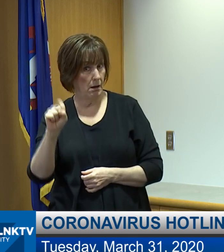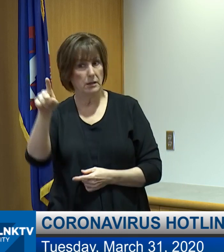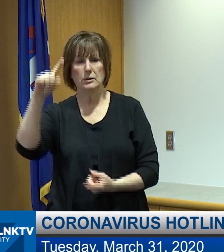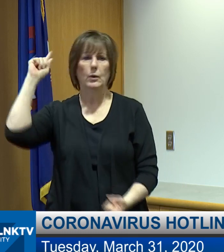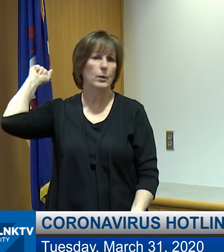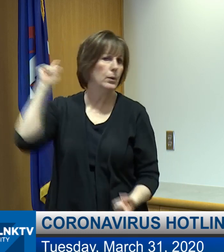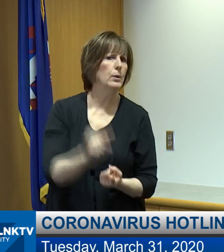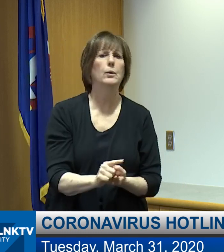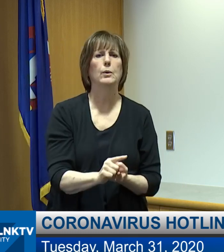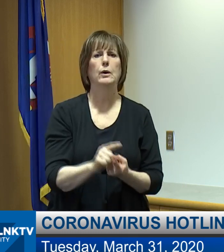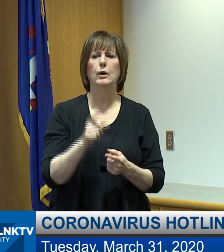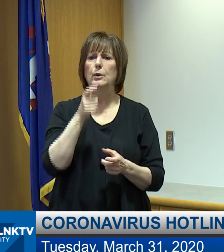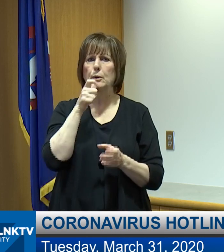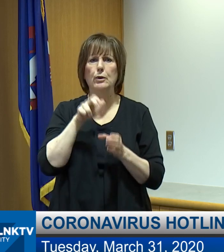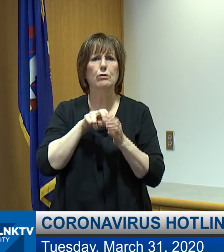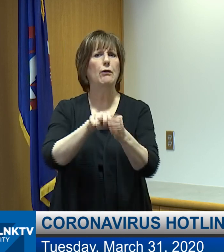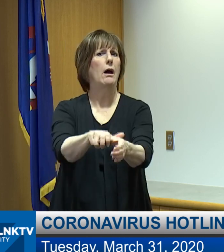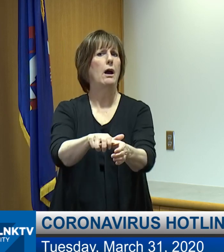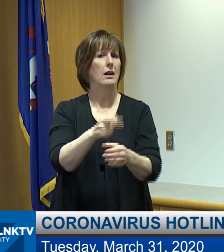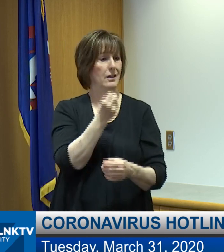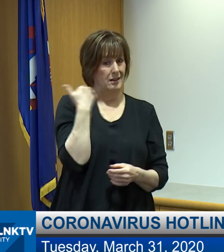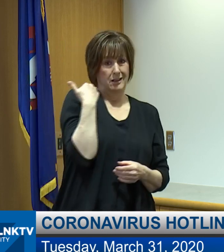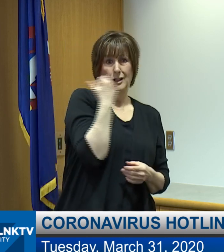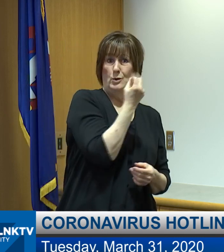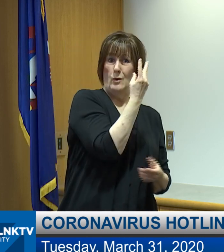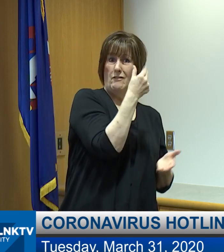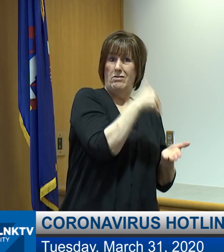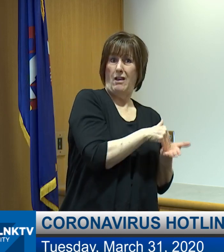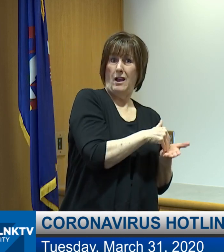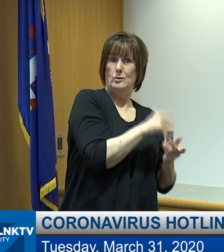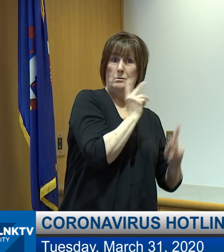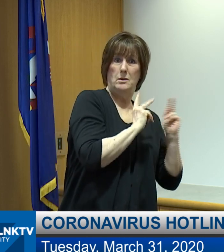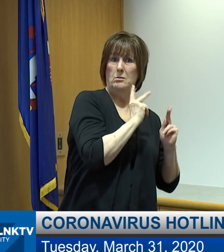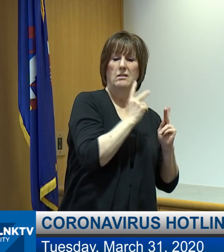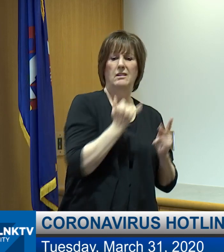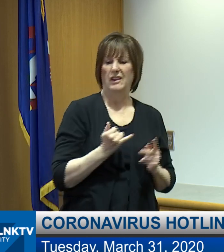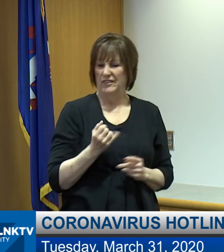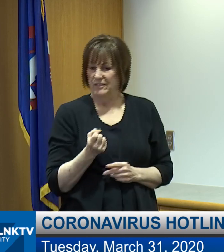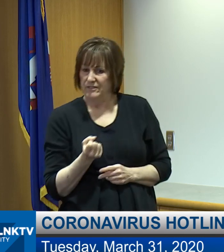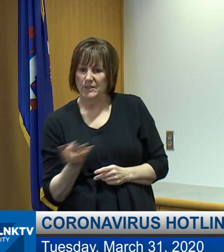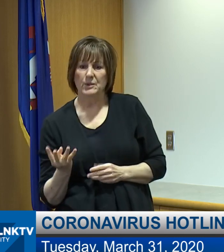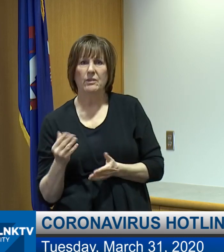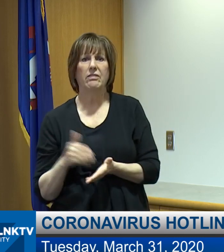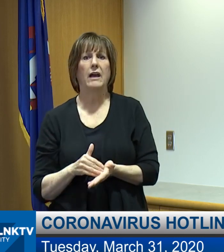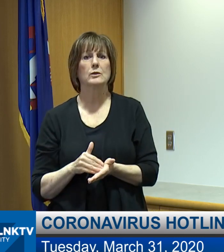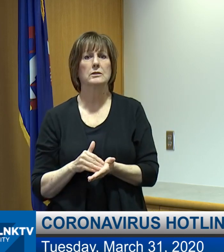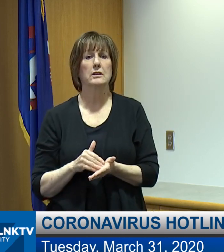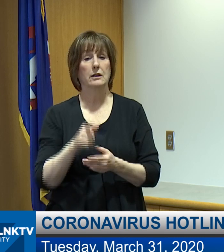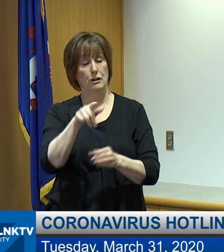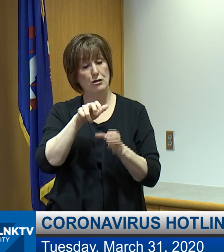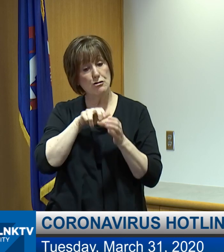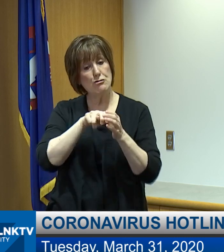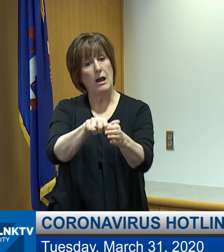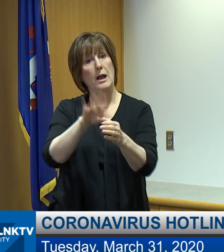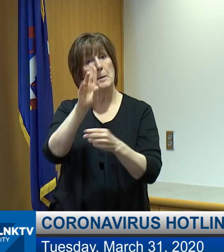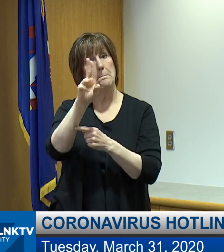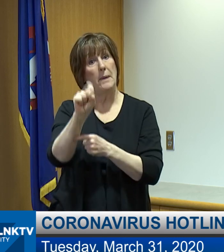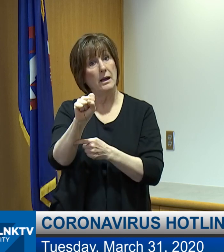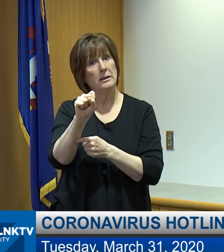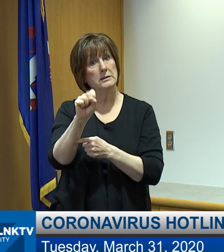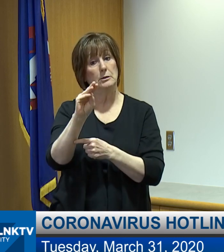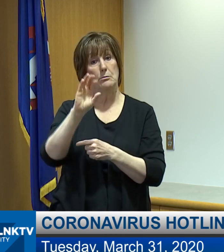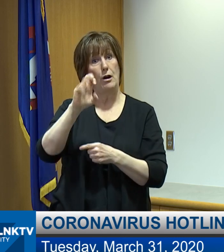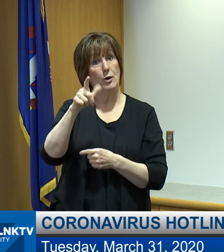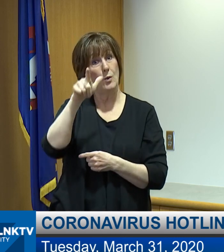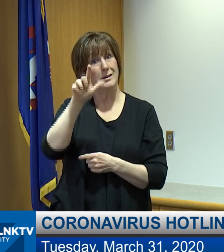in ridership from about 12,000 customers a day to a few thousand. Ridership on March 26th reached